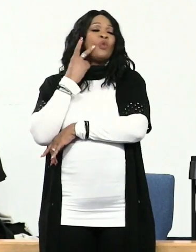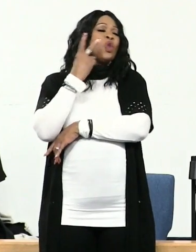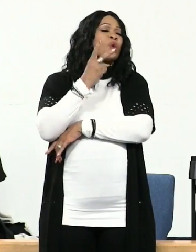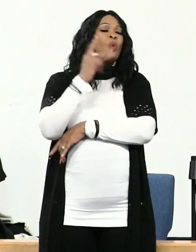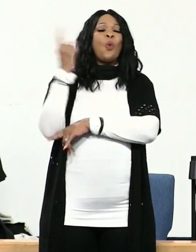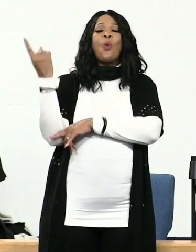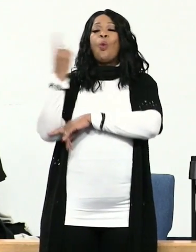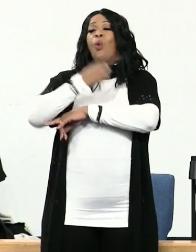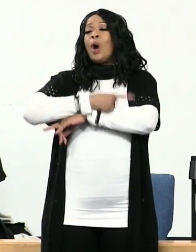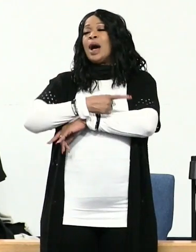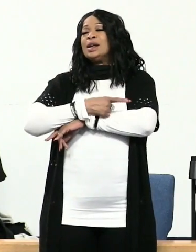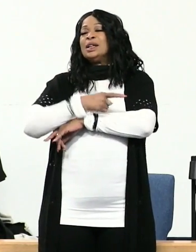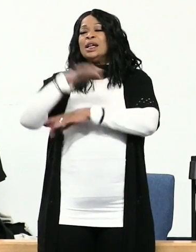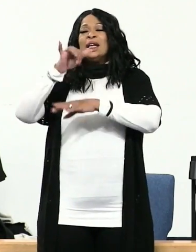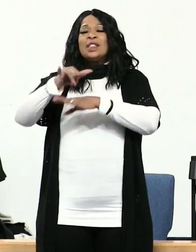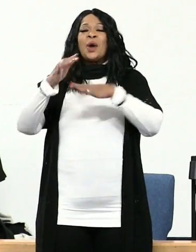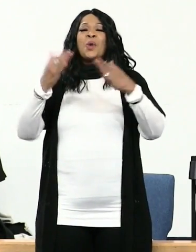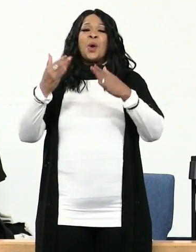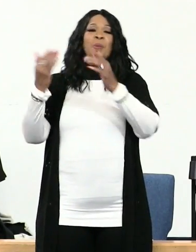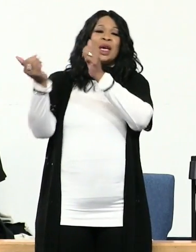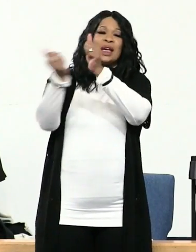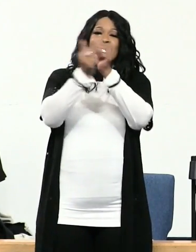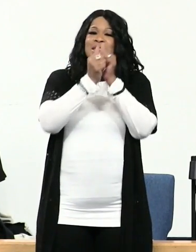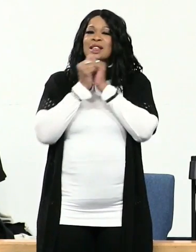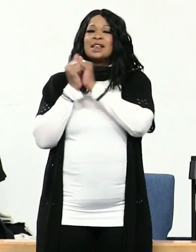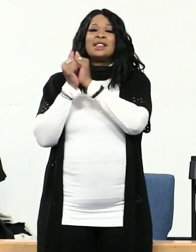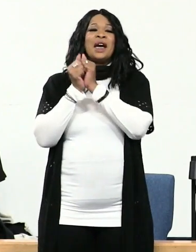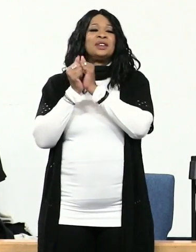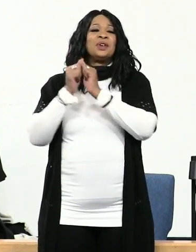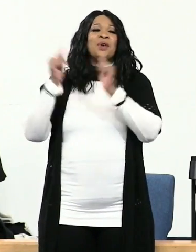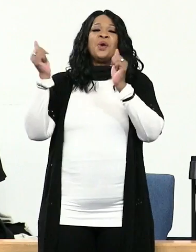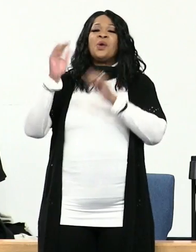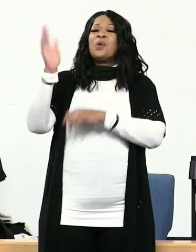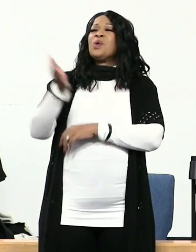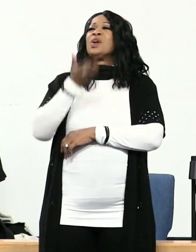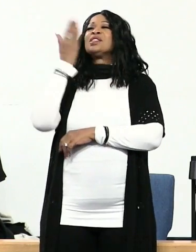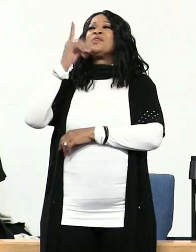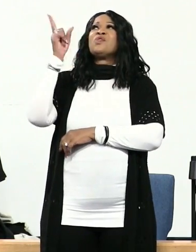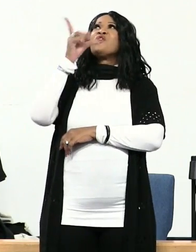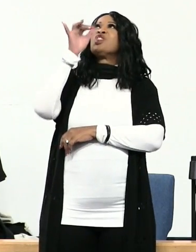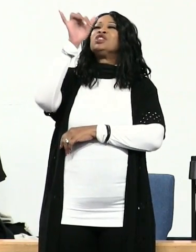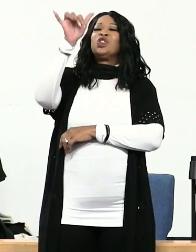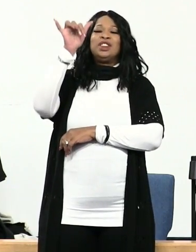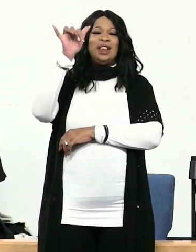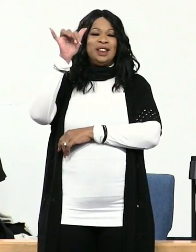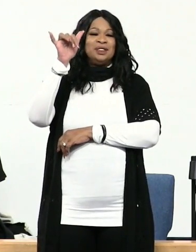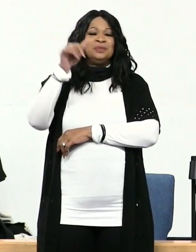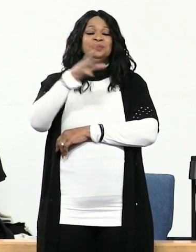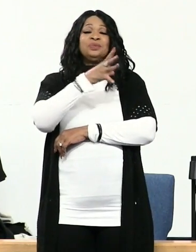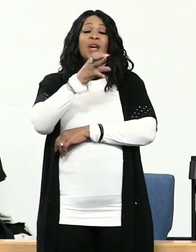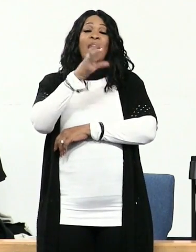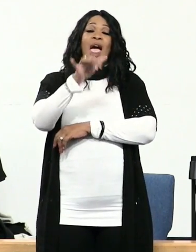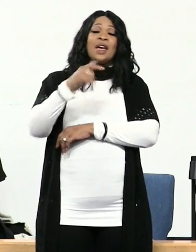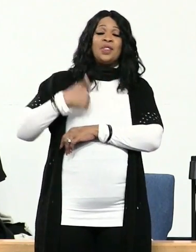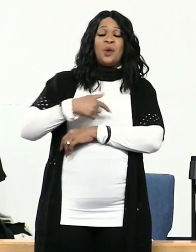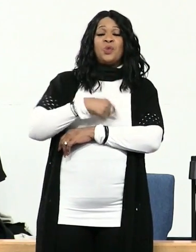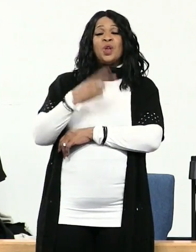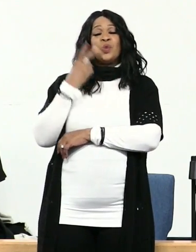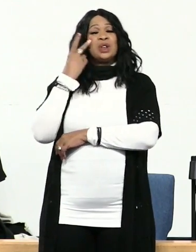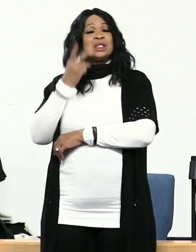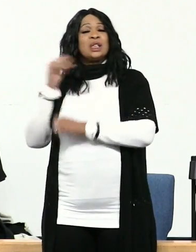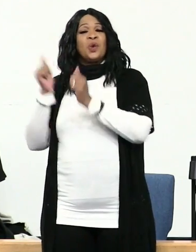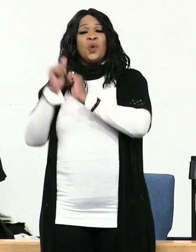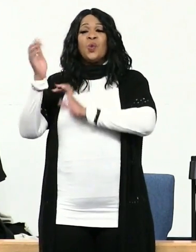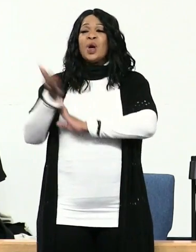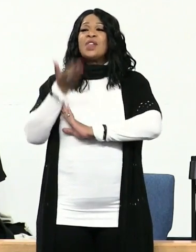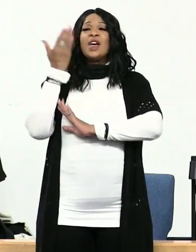day we will be united with him for eternity. And then we will feast with him